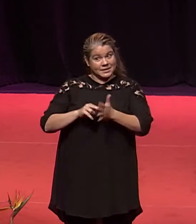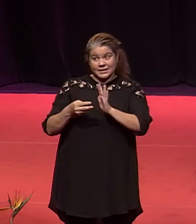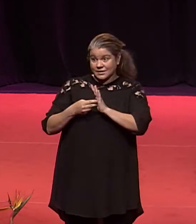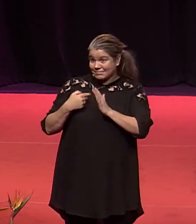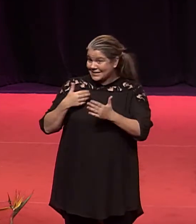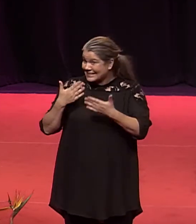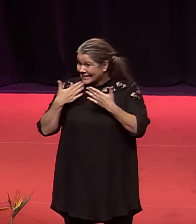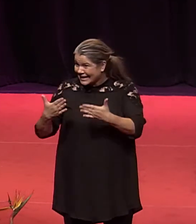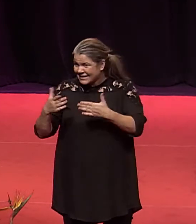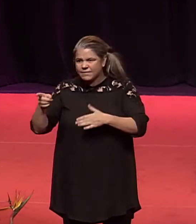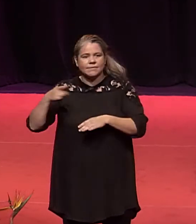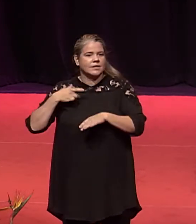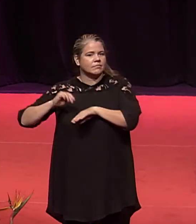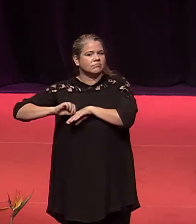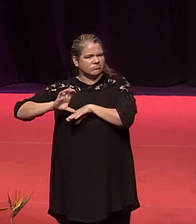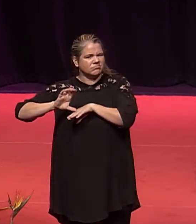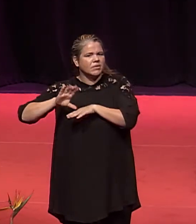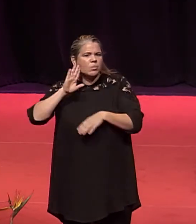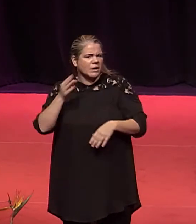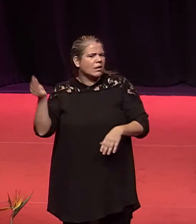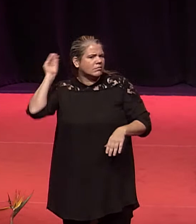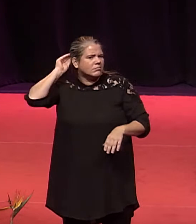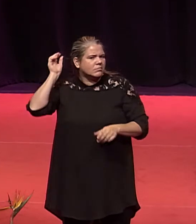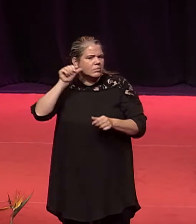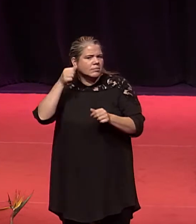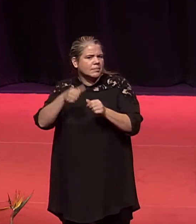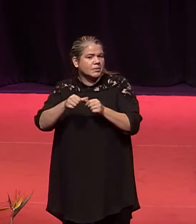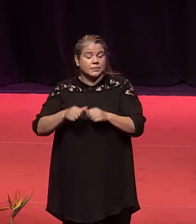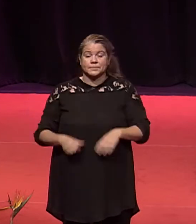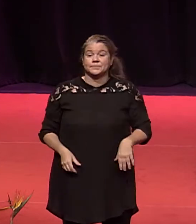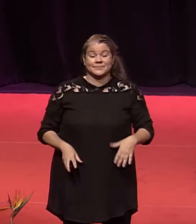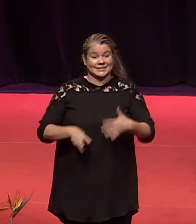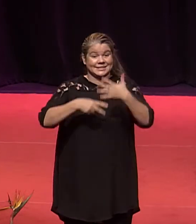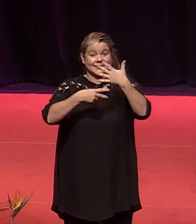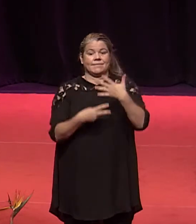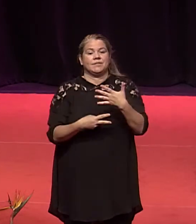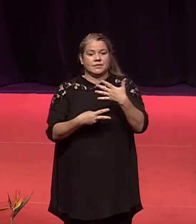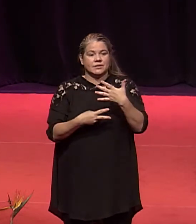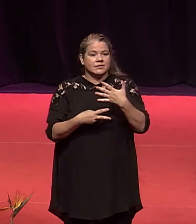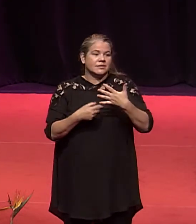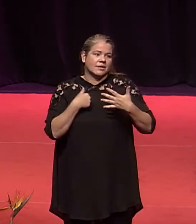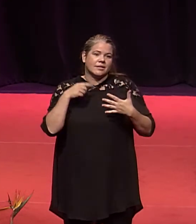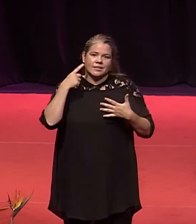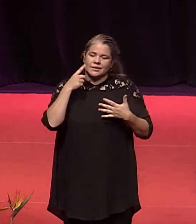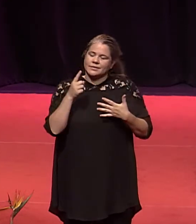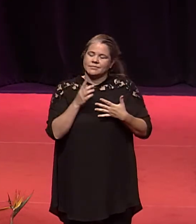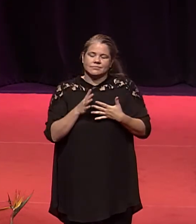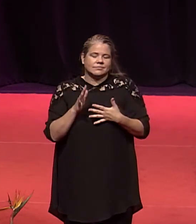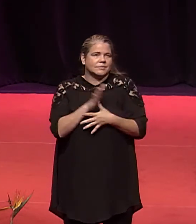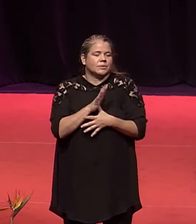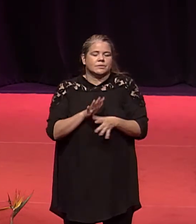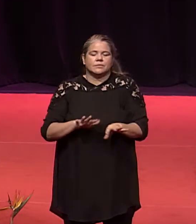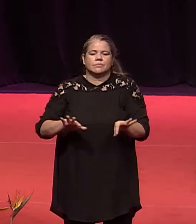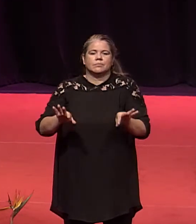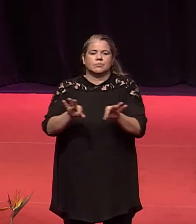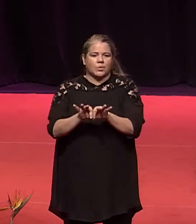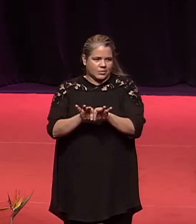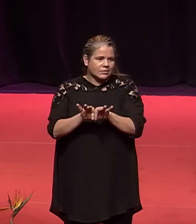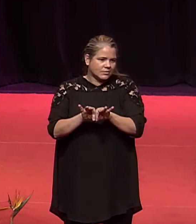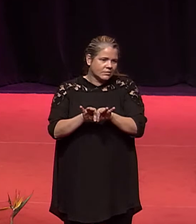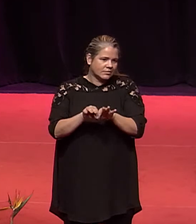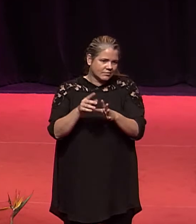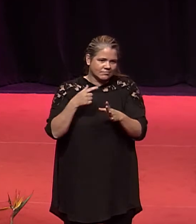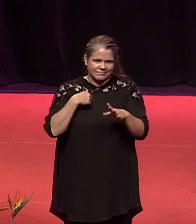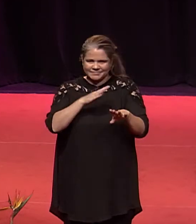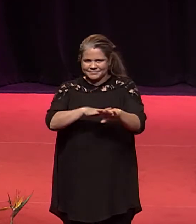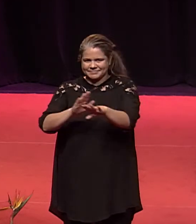7, and I've saved this one for a reason because I think it's the most important piece of advice that you will receive at this stage